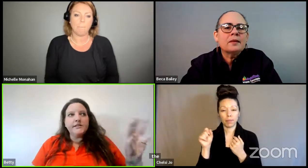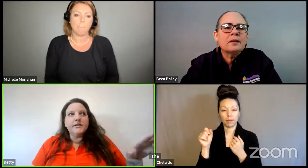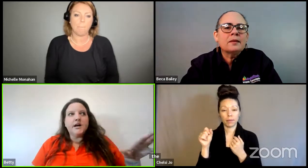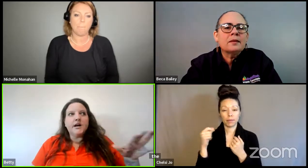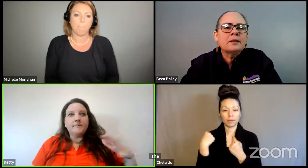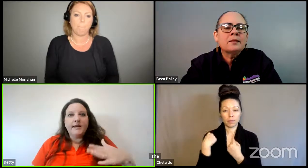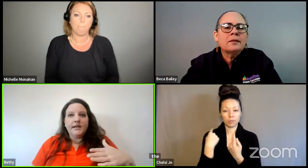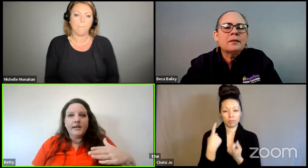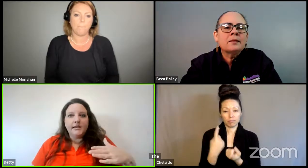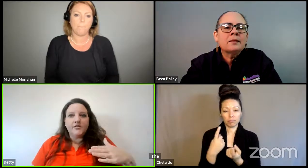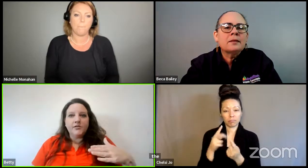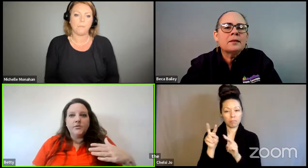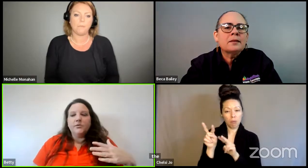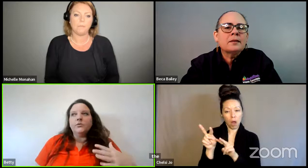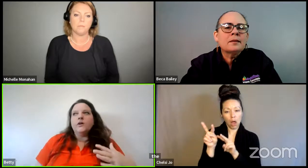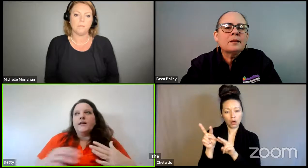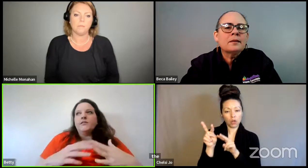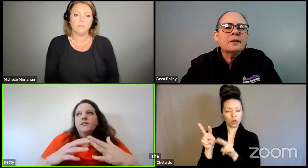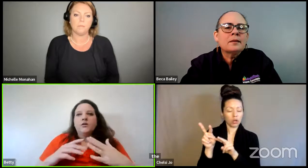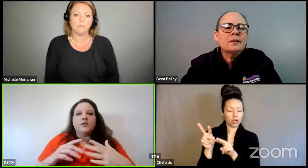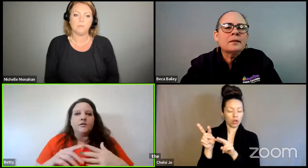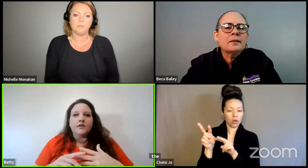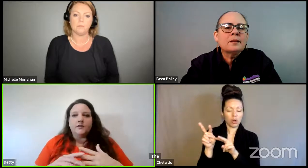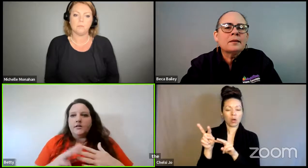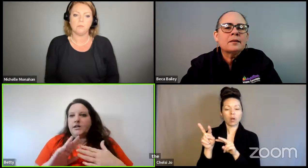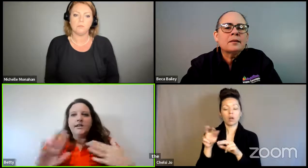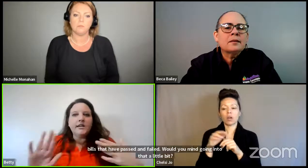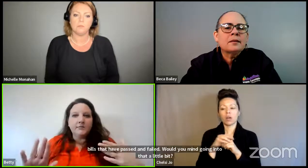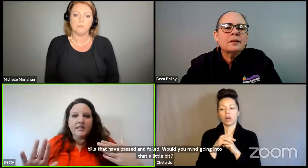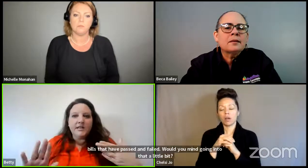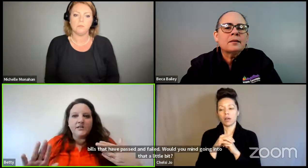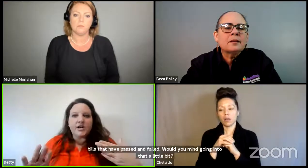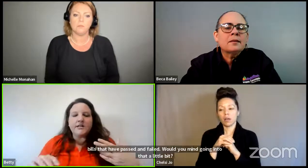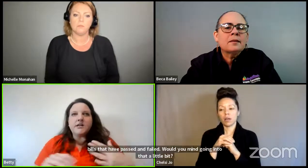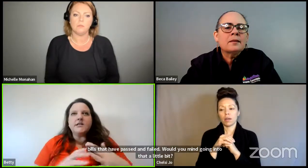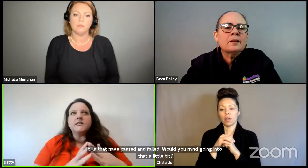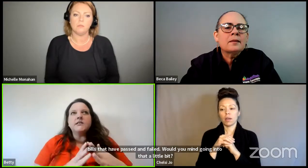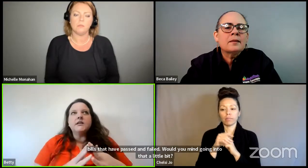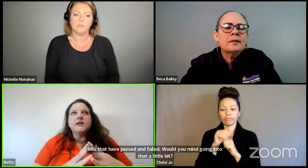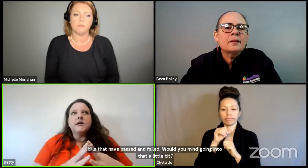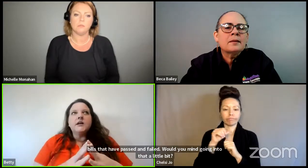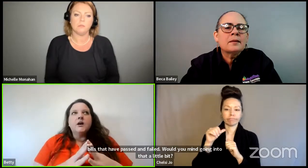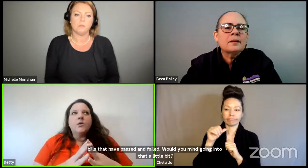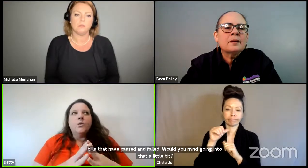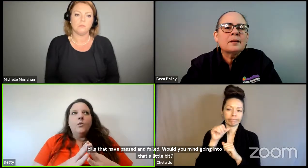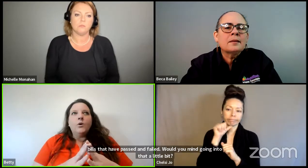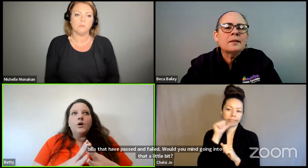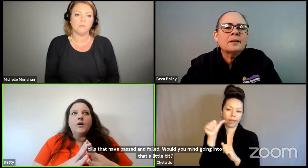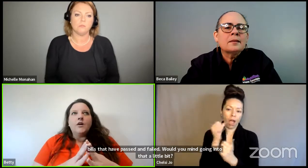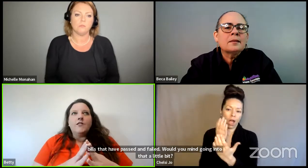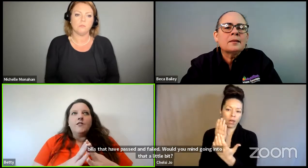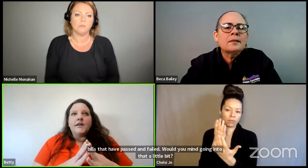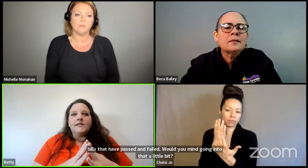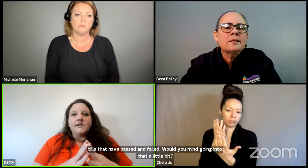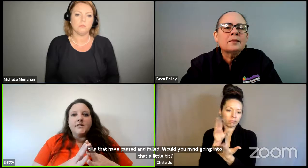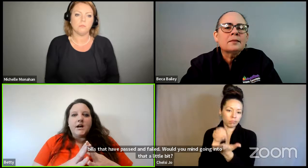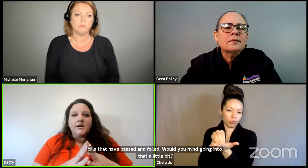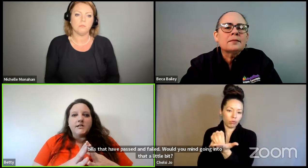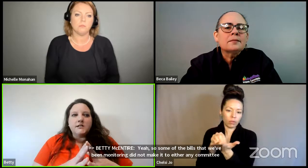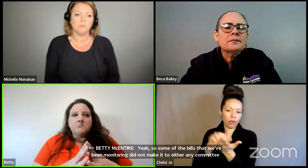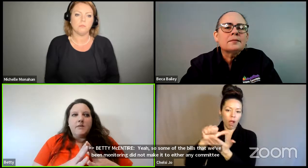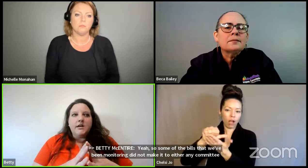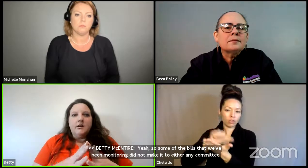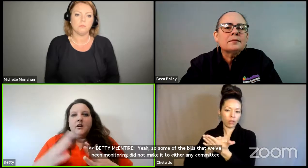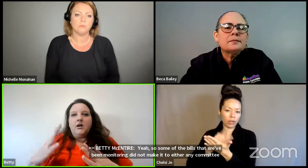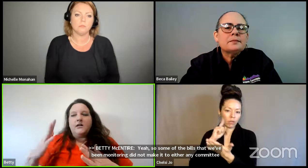monitoring did not make it to either any committee agendas or they did